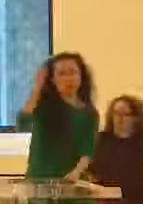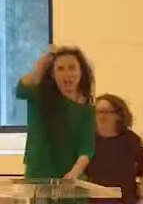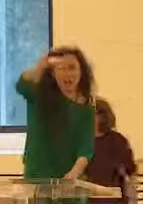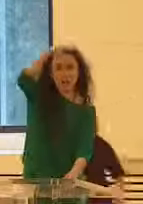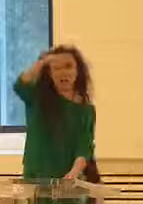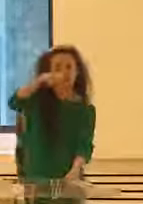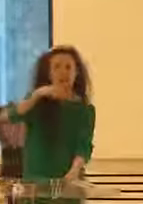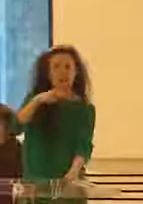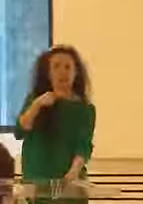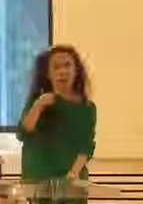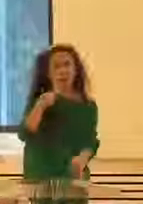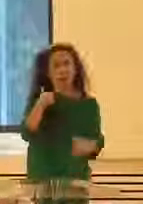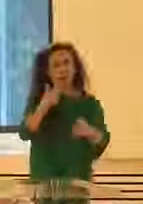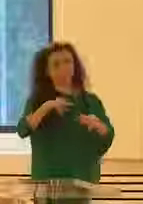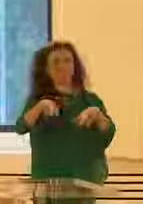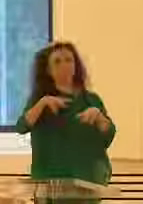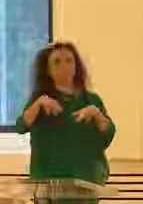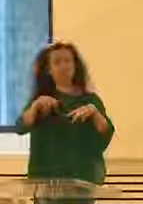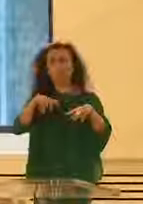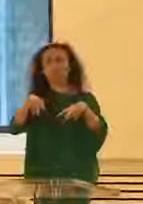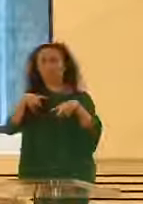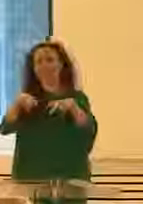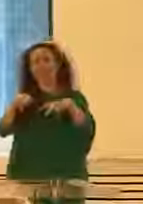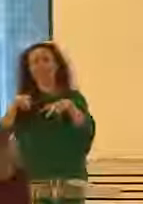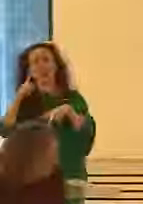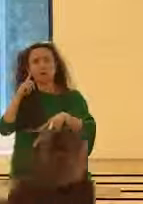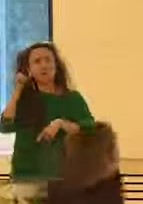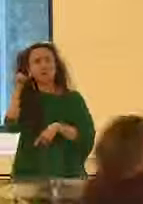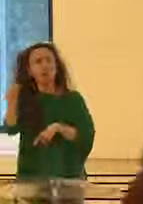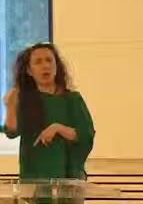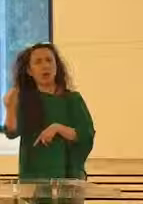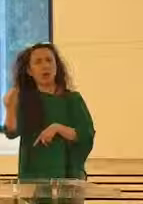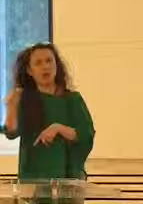Paula says, and I'd just like to add,